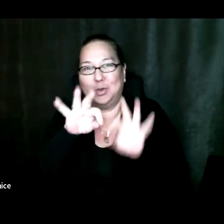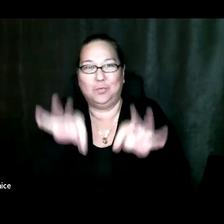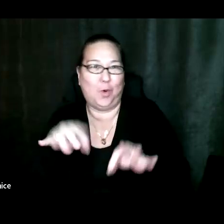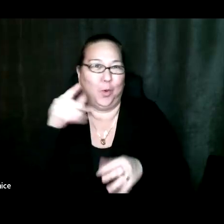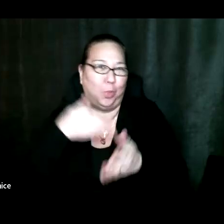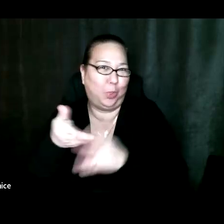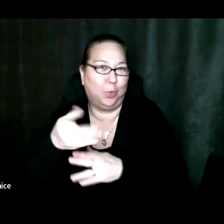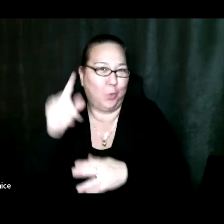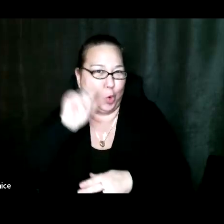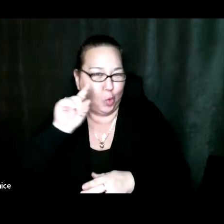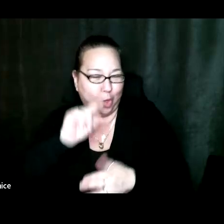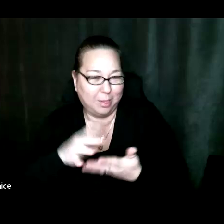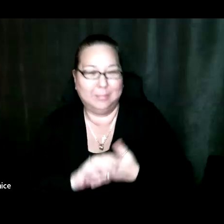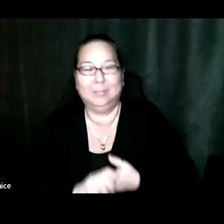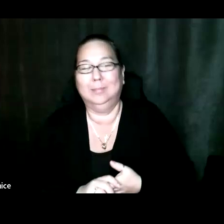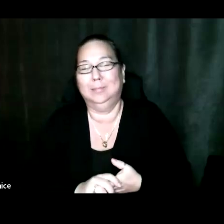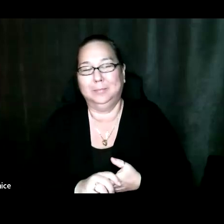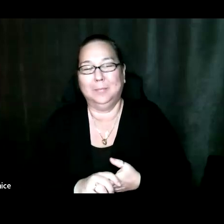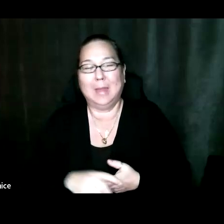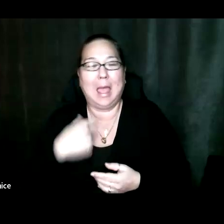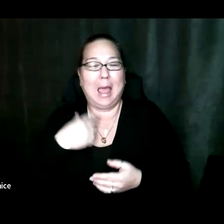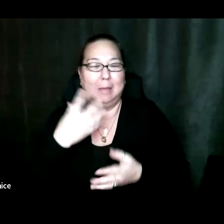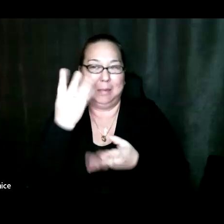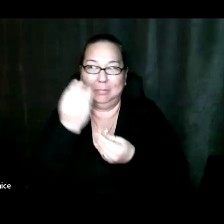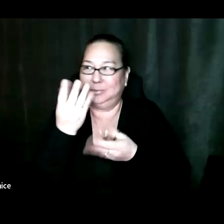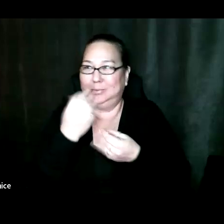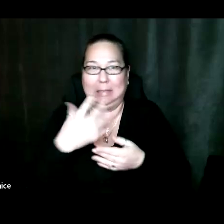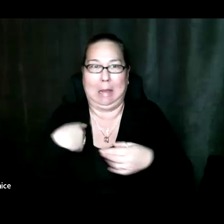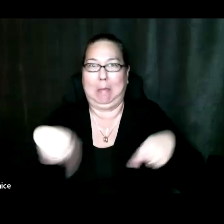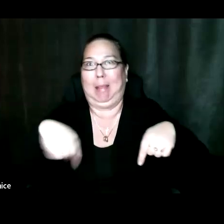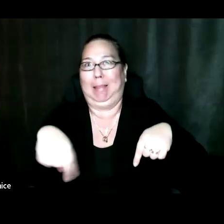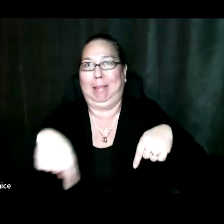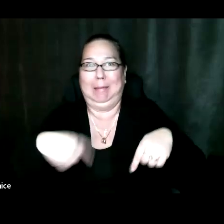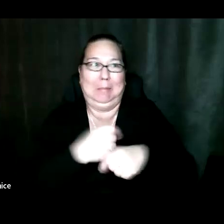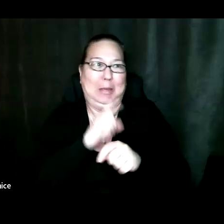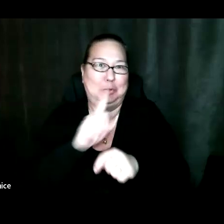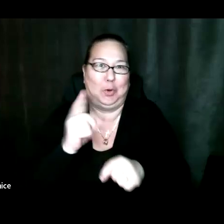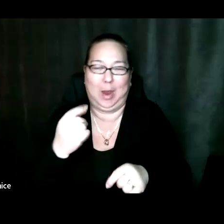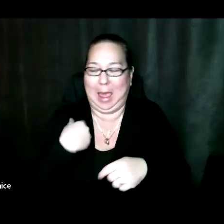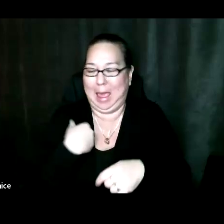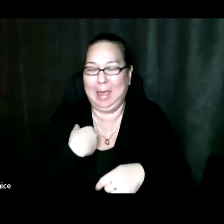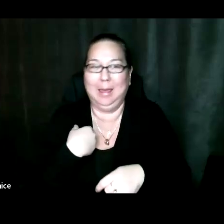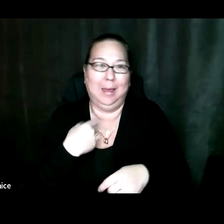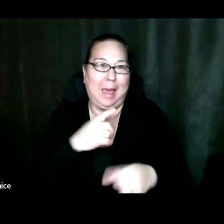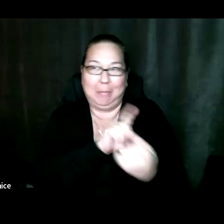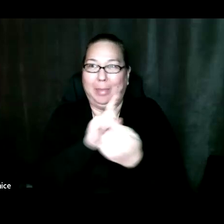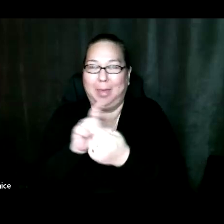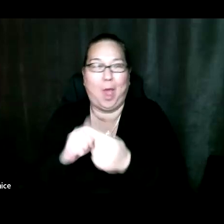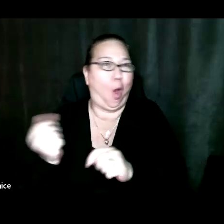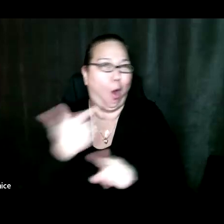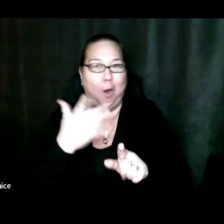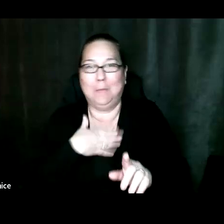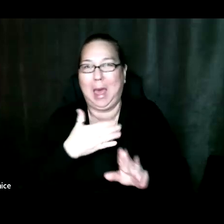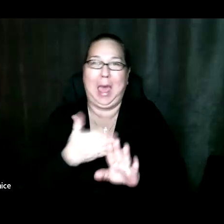email updates, and I'm getting communication from schools all the time. I've been very nervous about making sure I make all of my different preview days. So